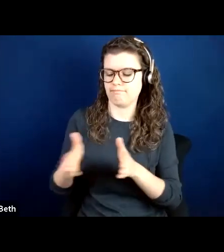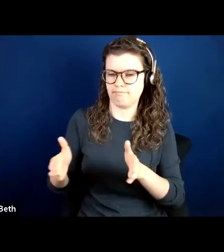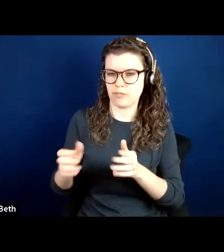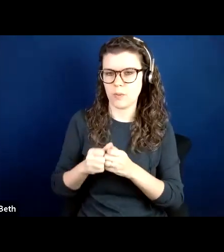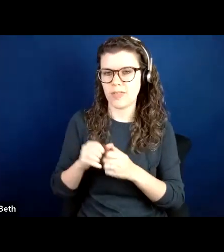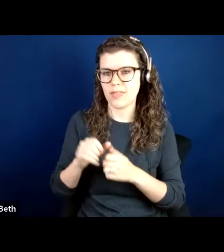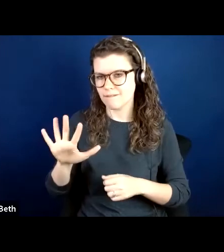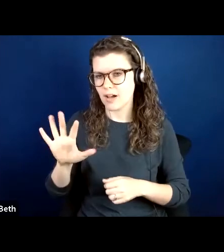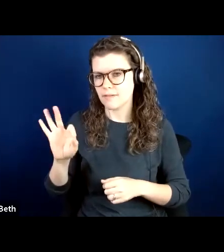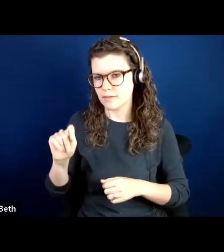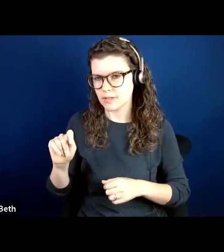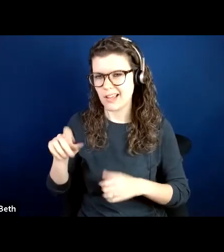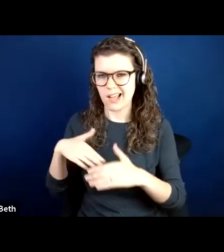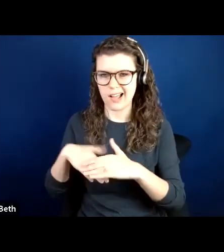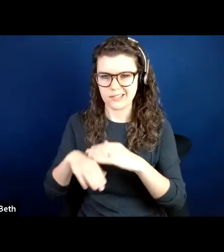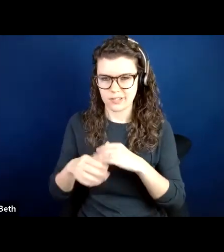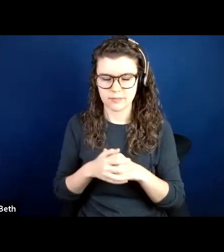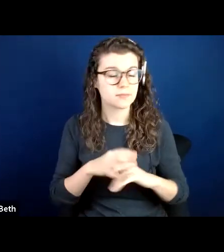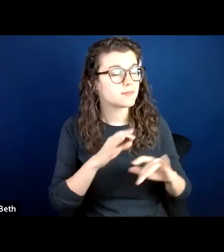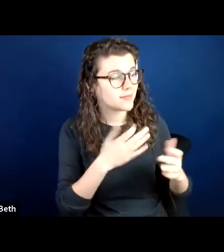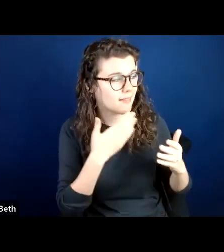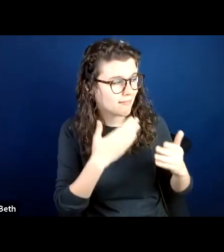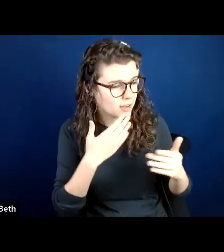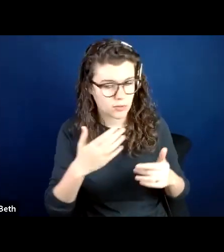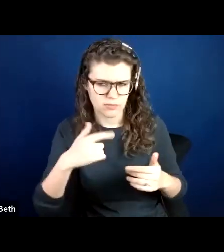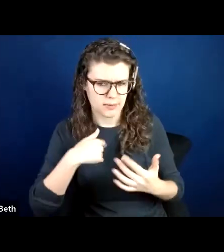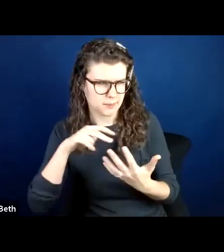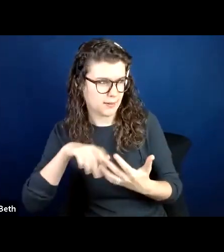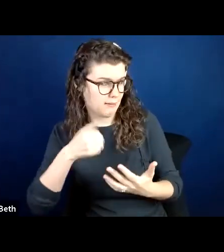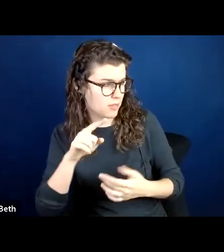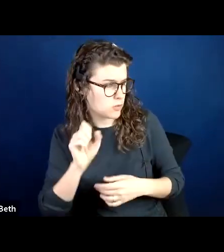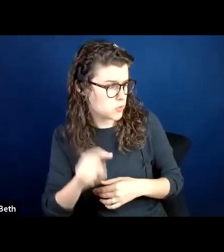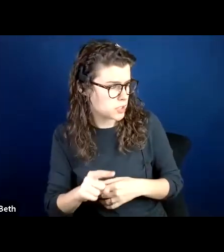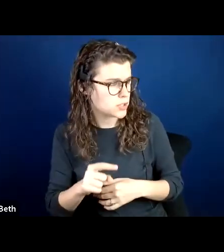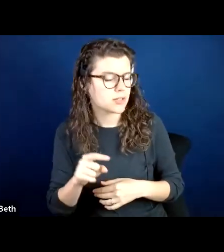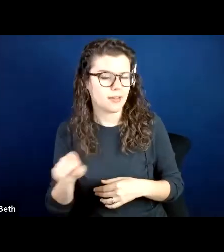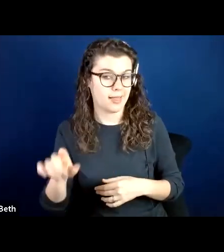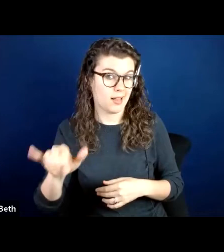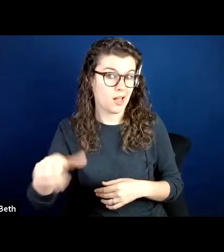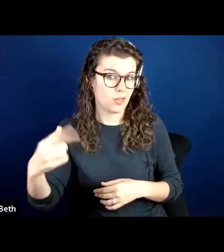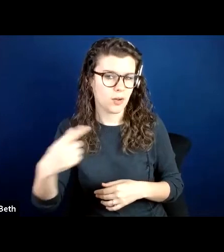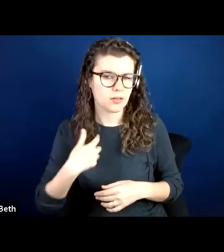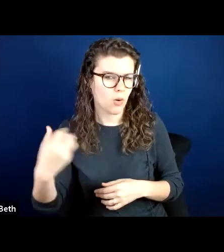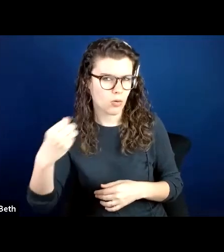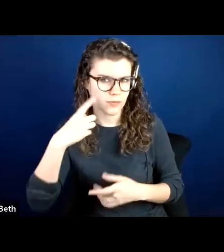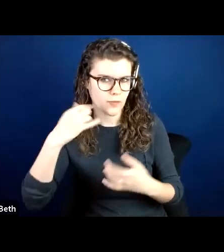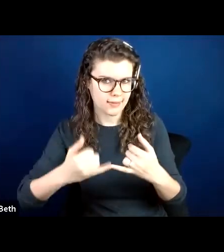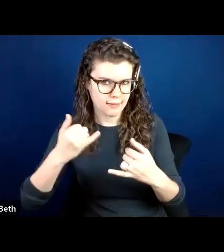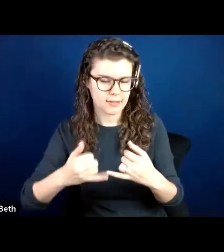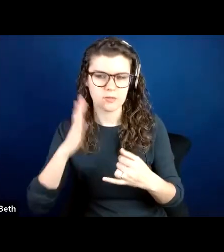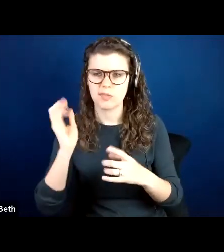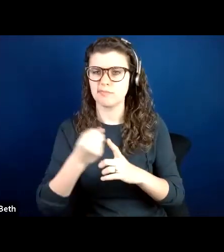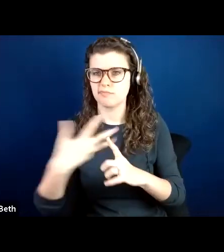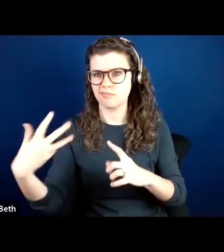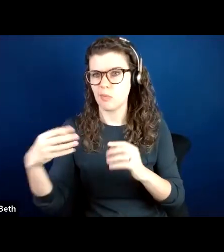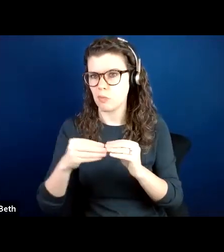Thank you. There's another question, but I will save that towards the end because I know we'll cover that a